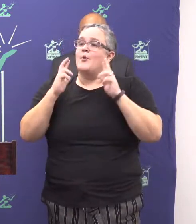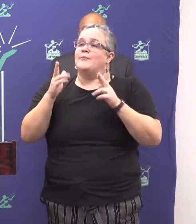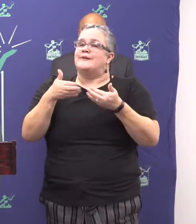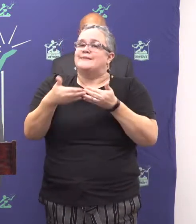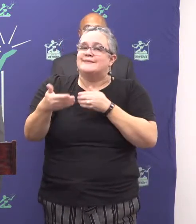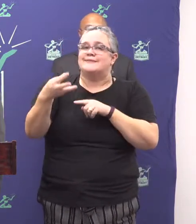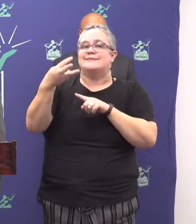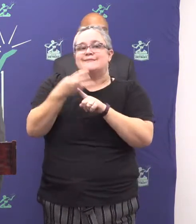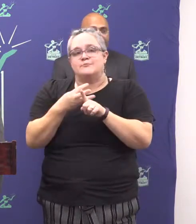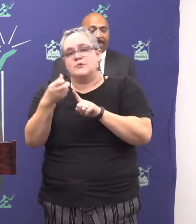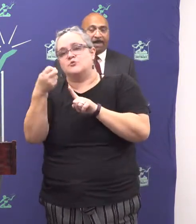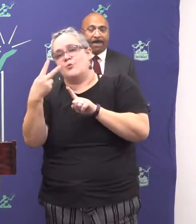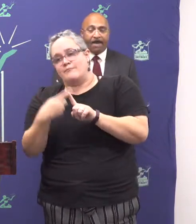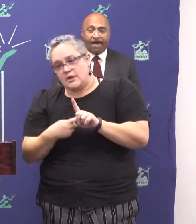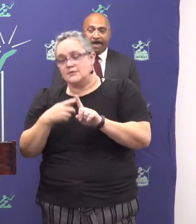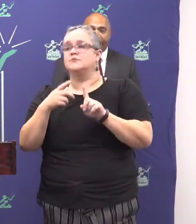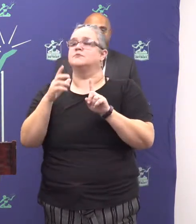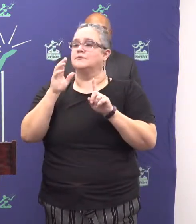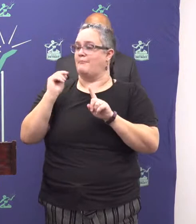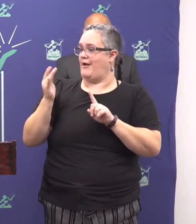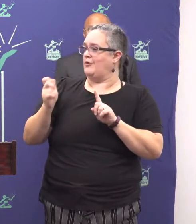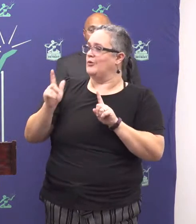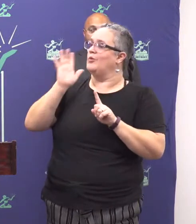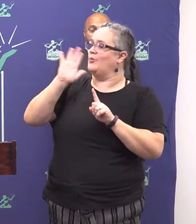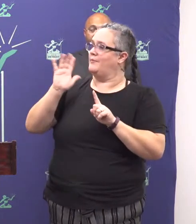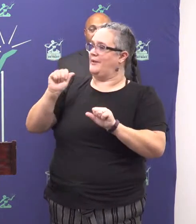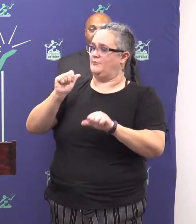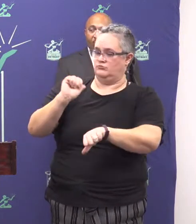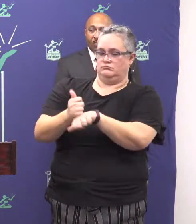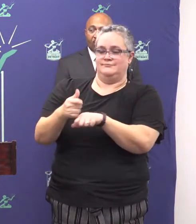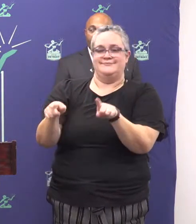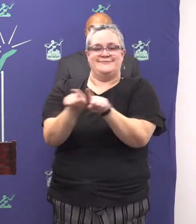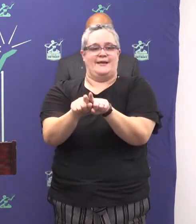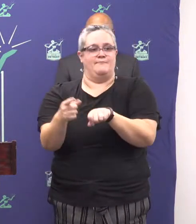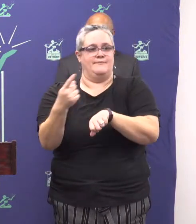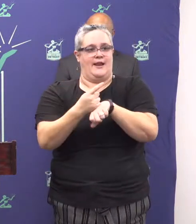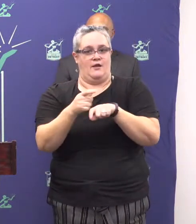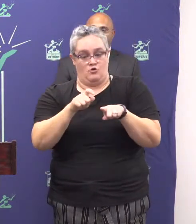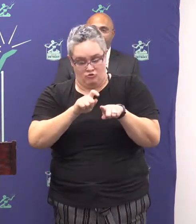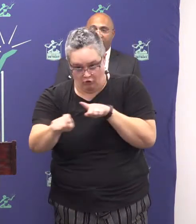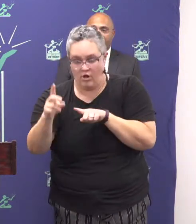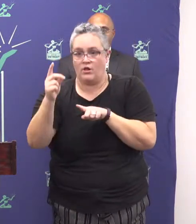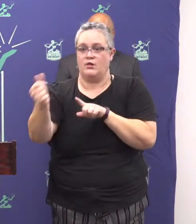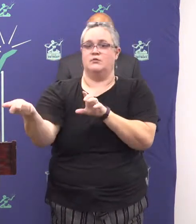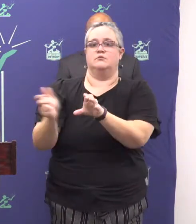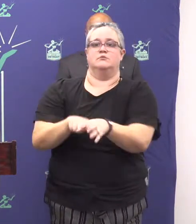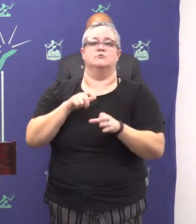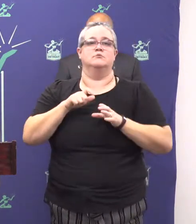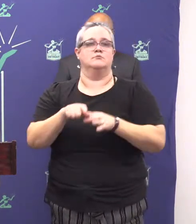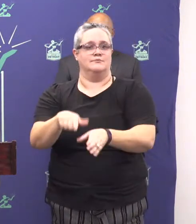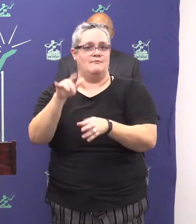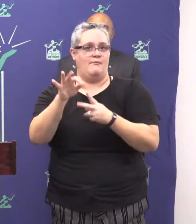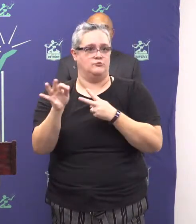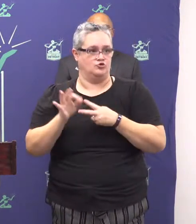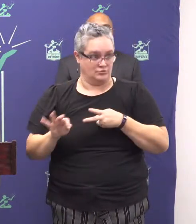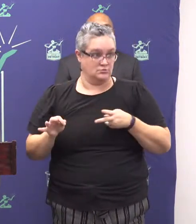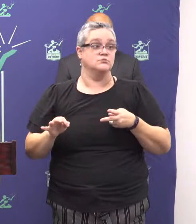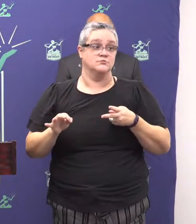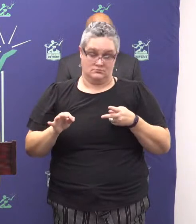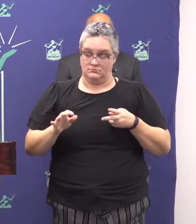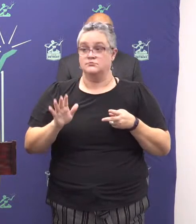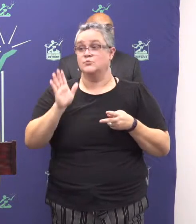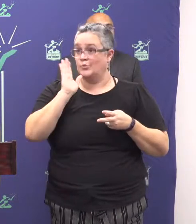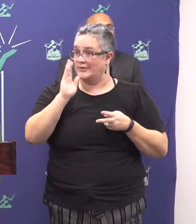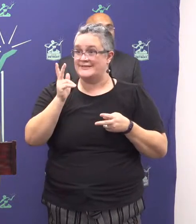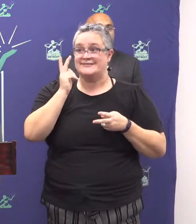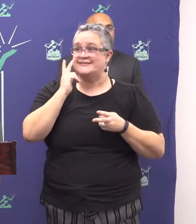12 months that Michael's going to have a same-day option. We're already talking about that. So you're going to see